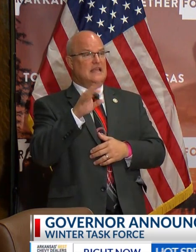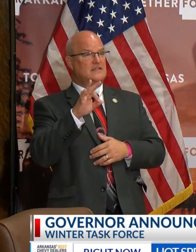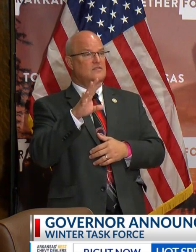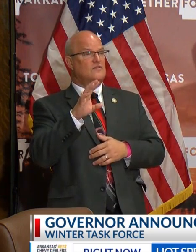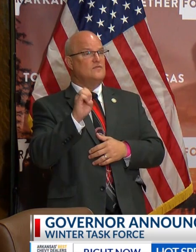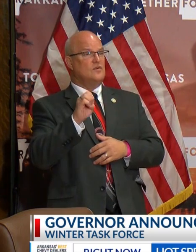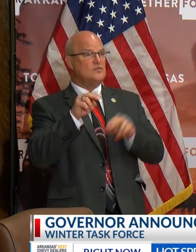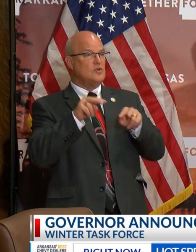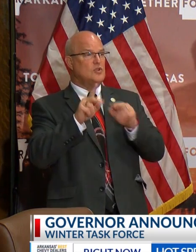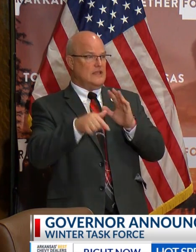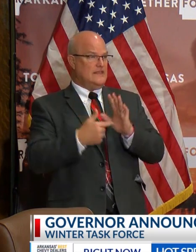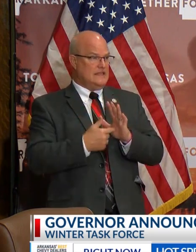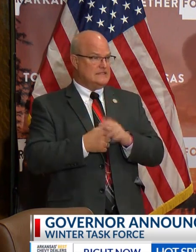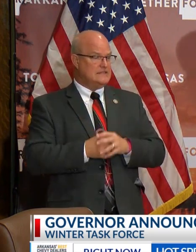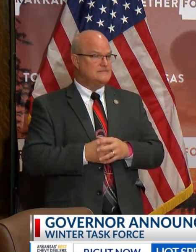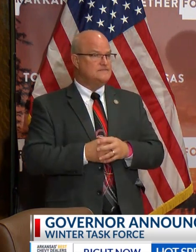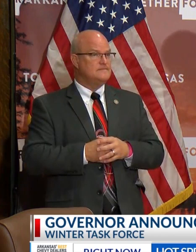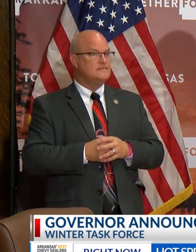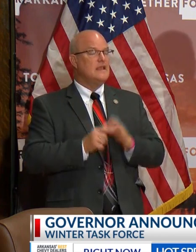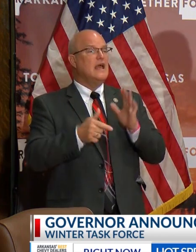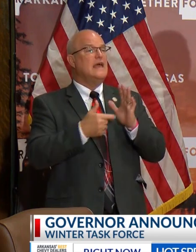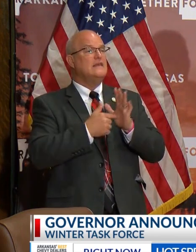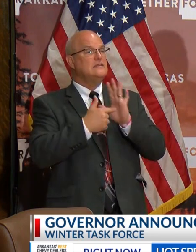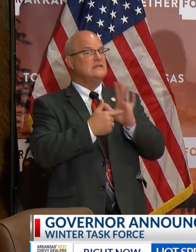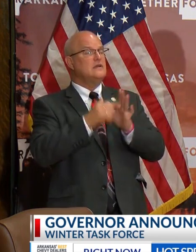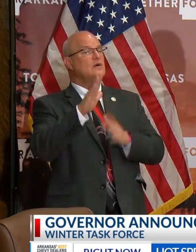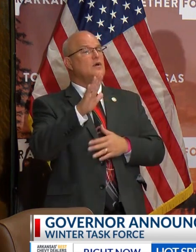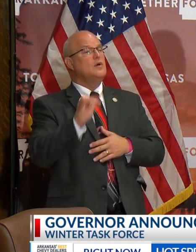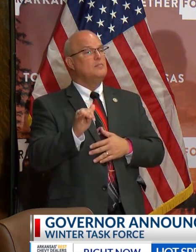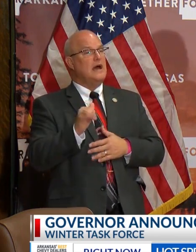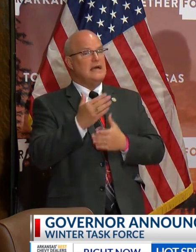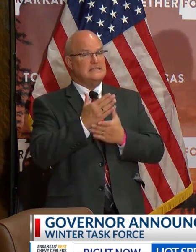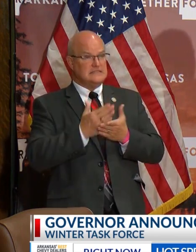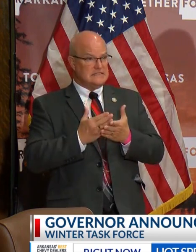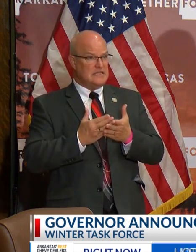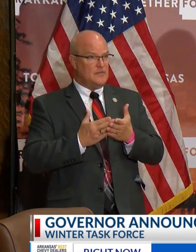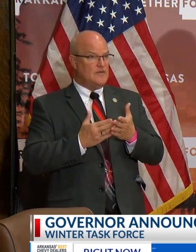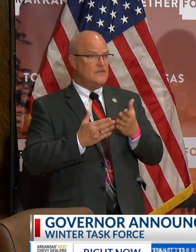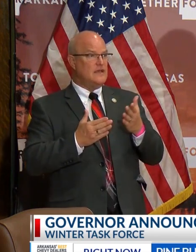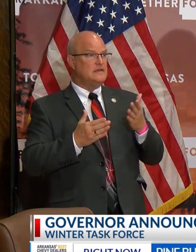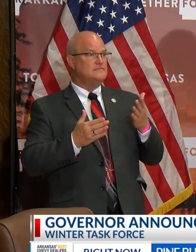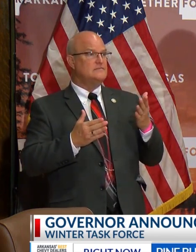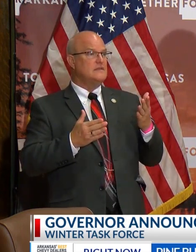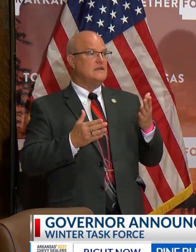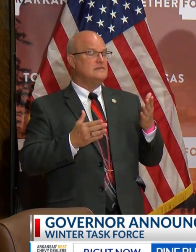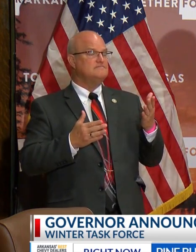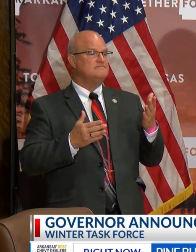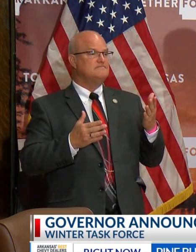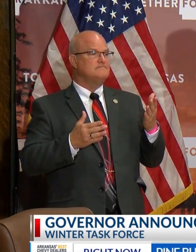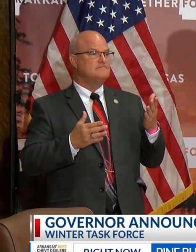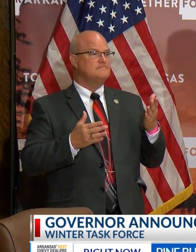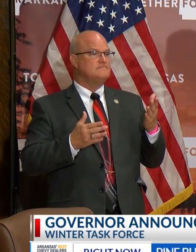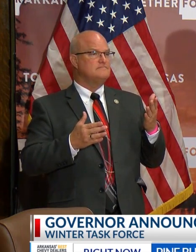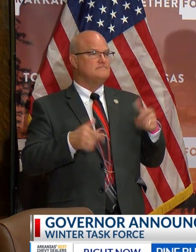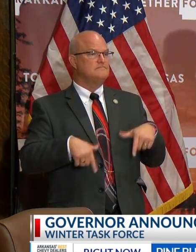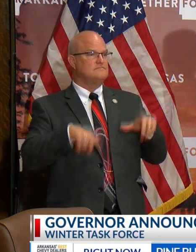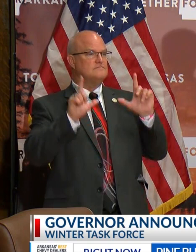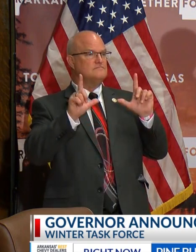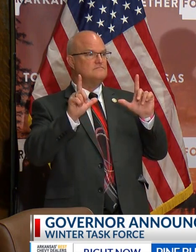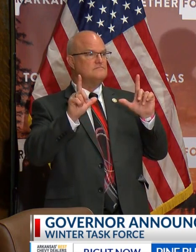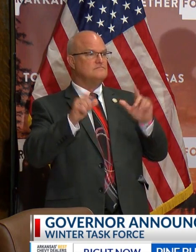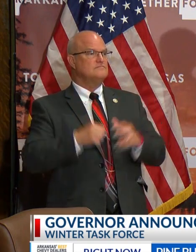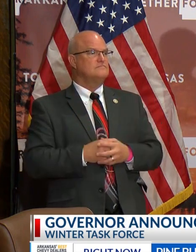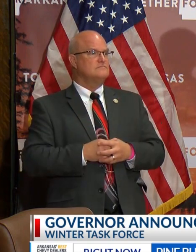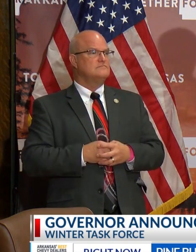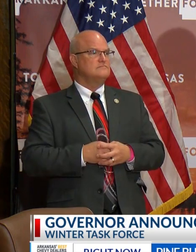to look at this. And this will illustrate it by some of the, if we can show our